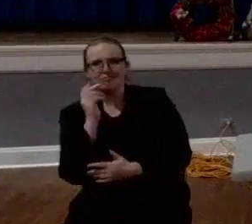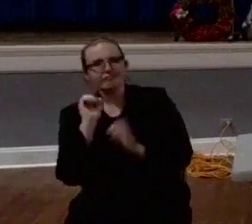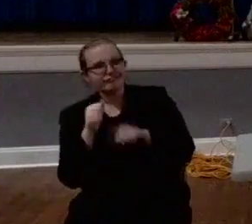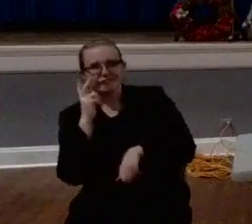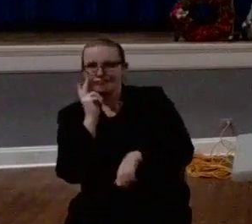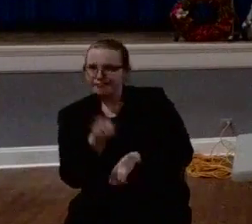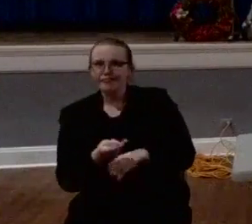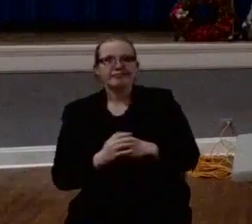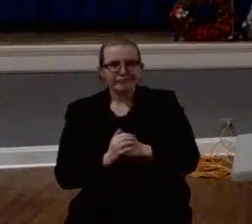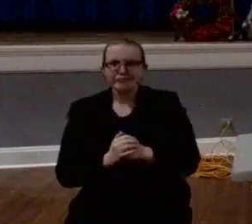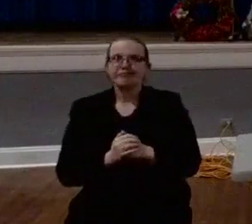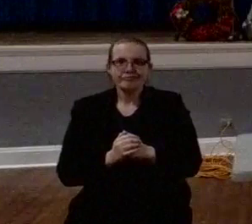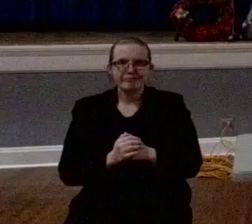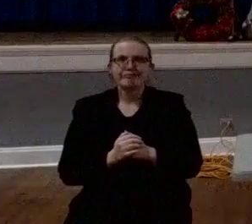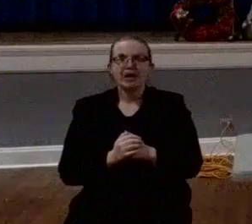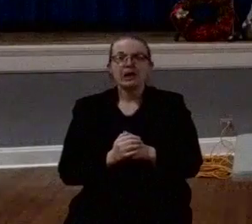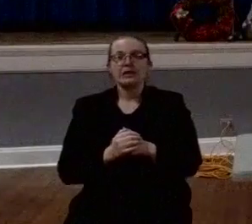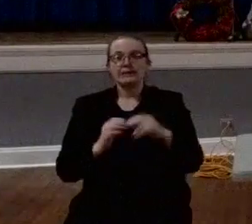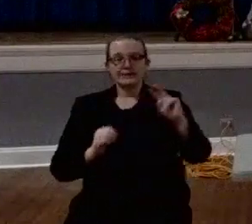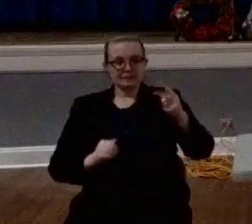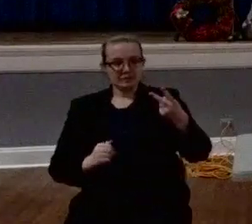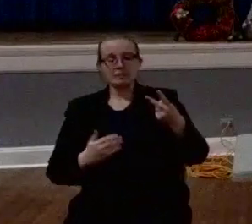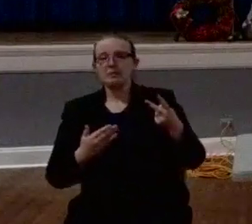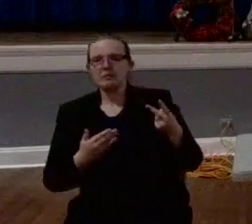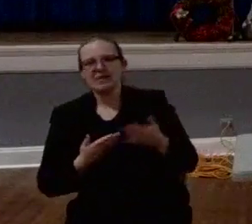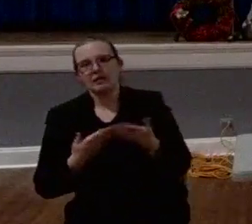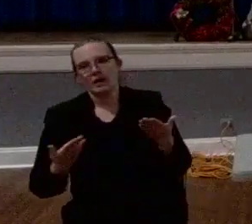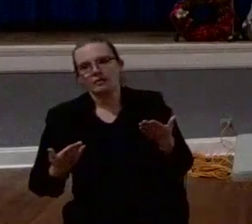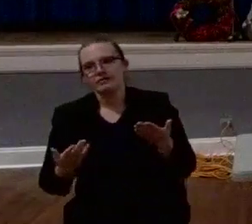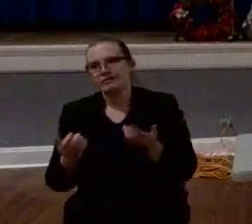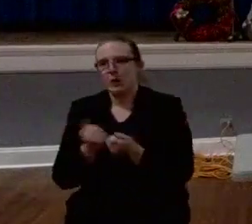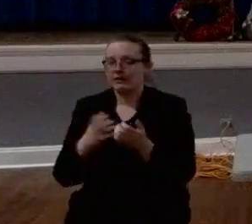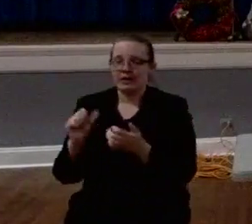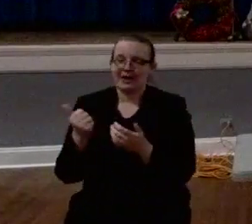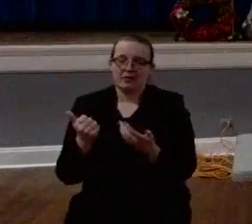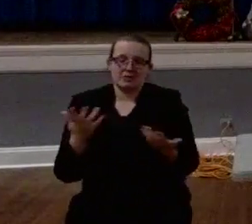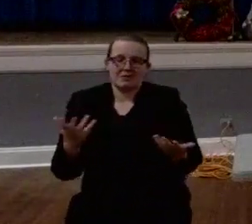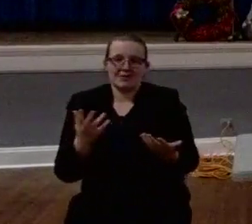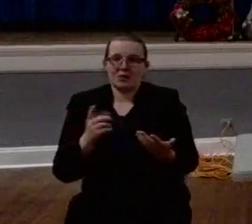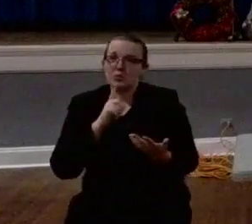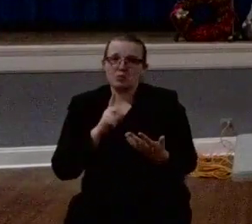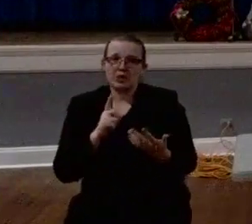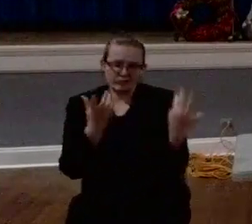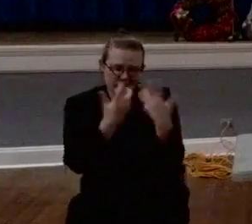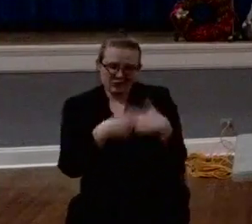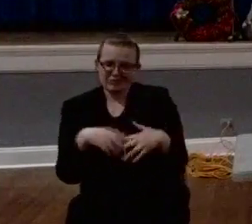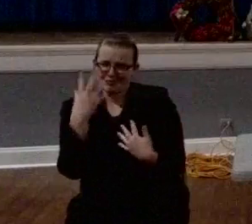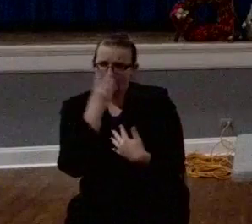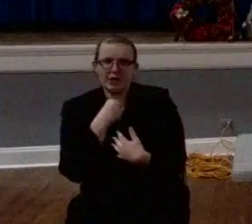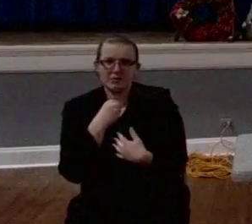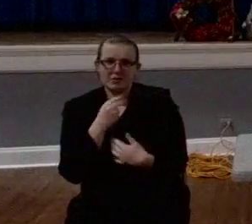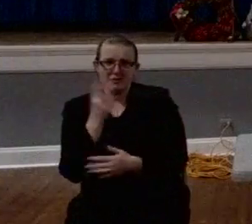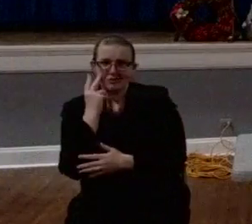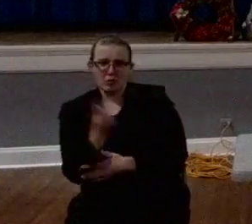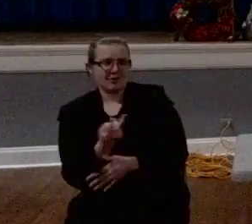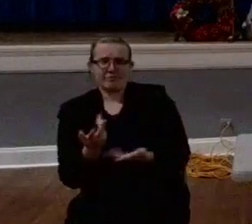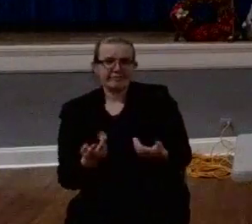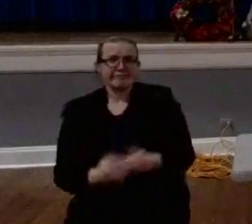would be the wow factor. The second item, and everything else is just, it works very nicely from a conceptual